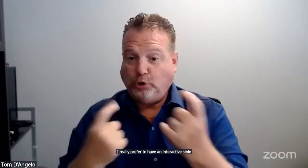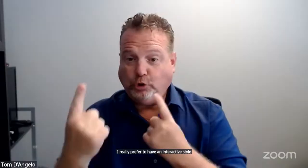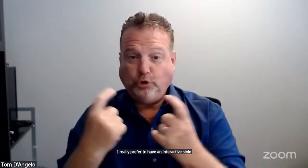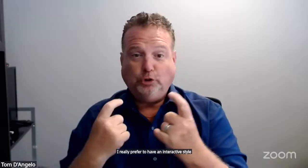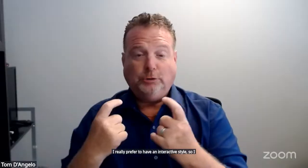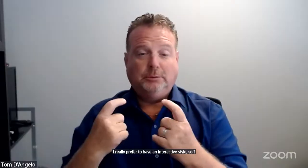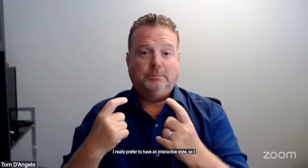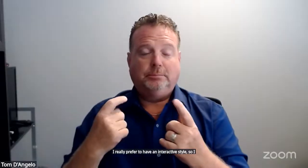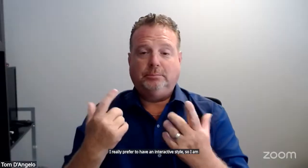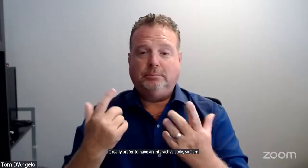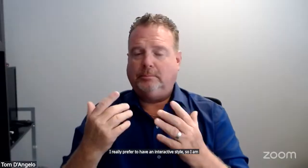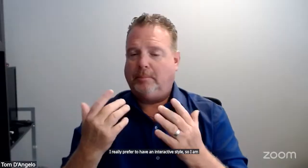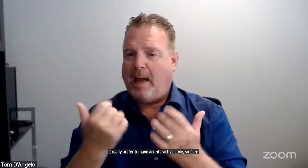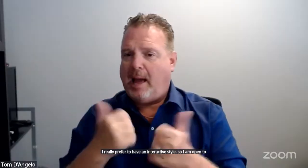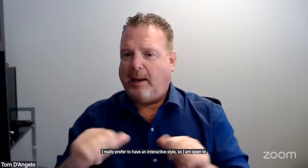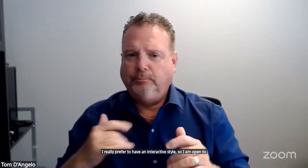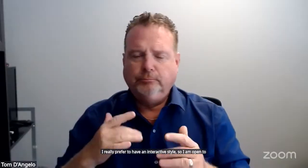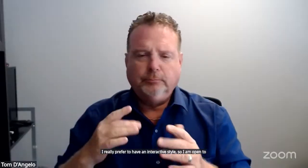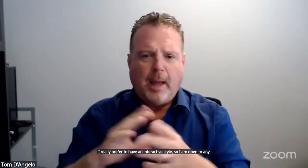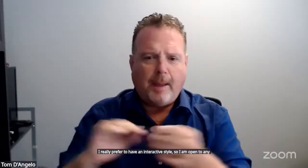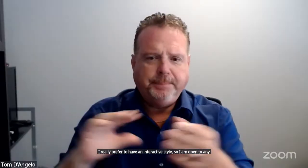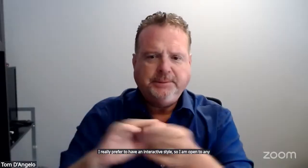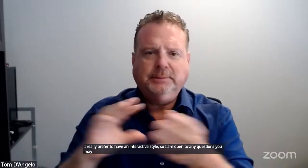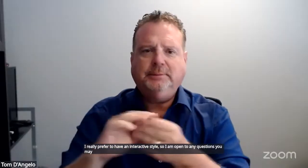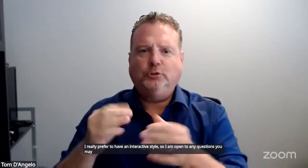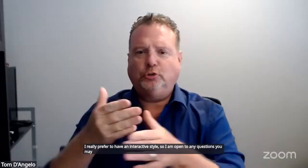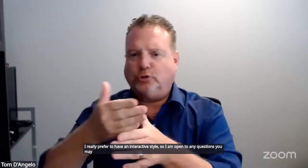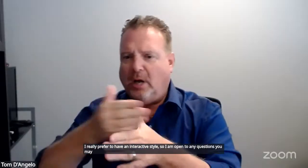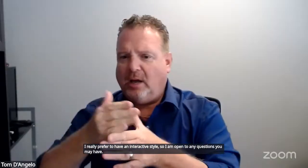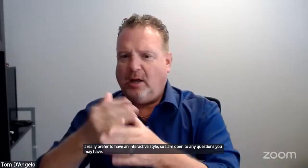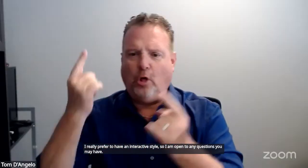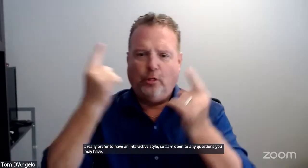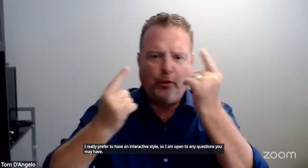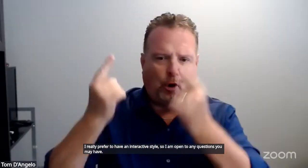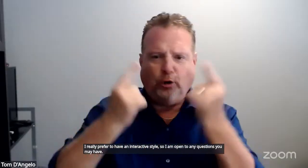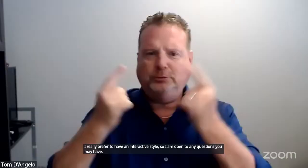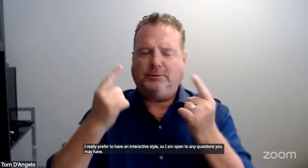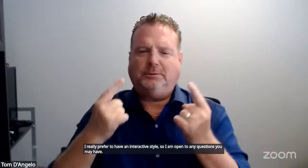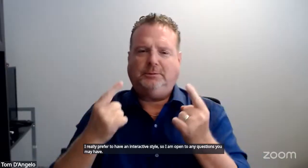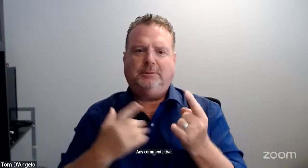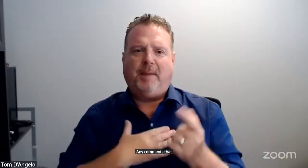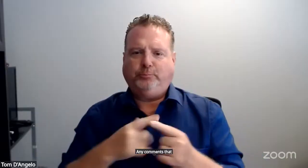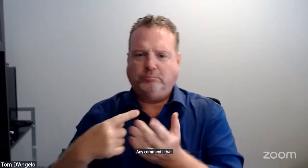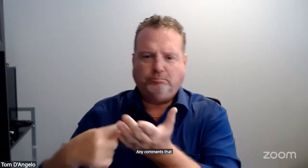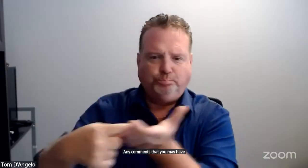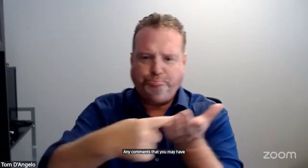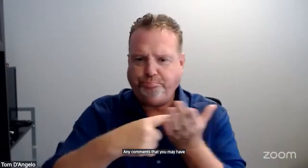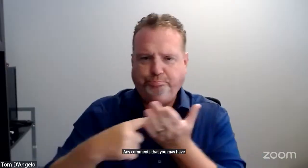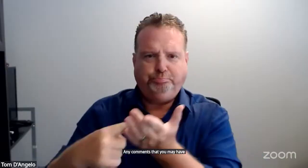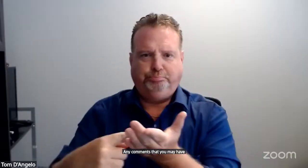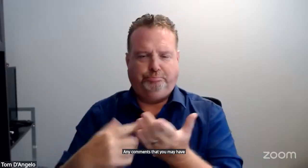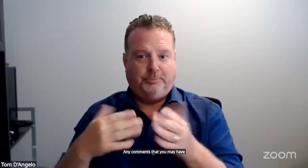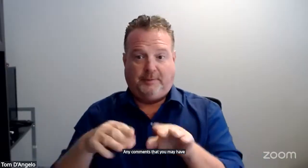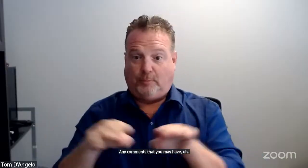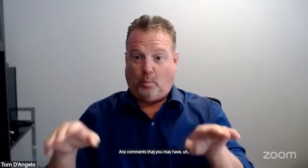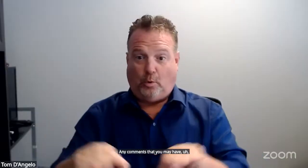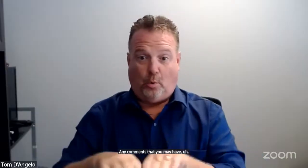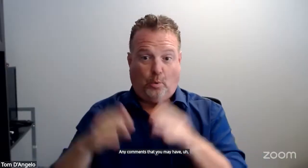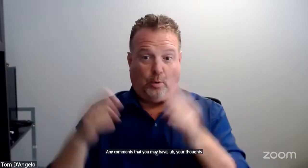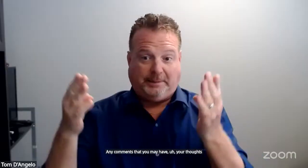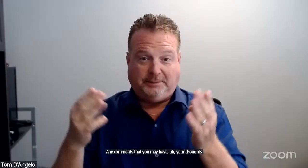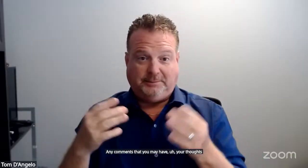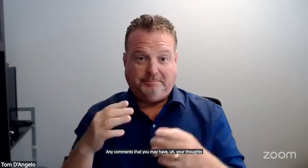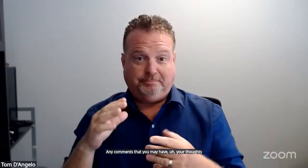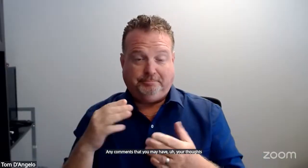I am open to any questions you may have, any comments that you may have, your